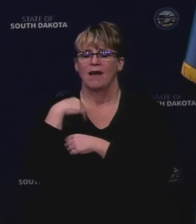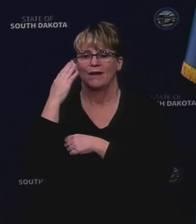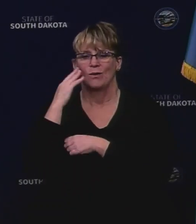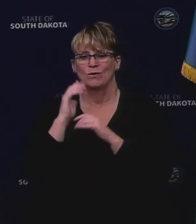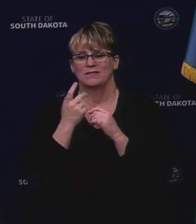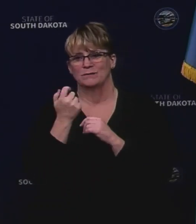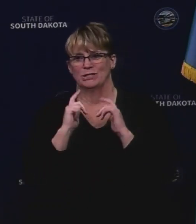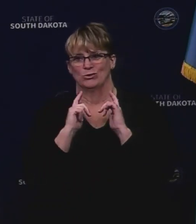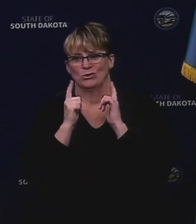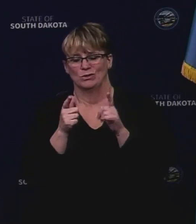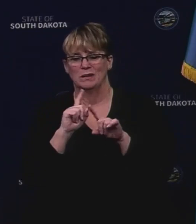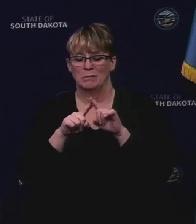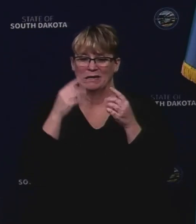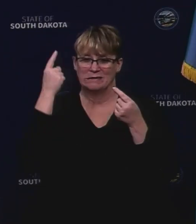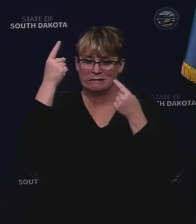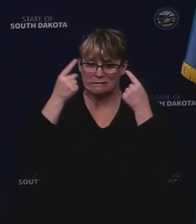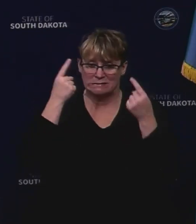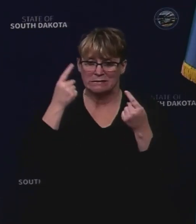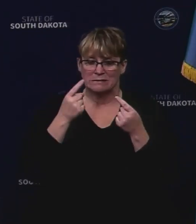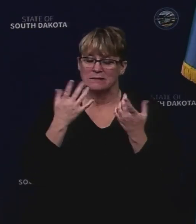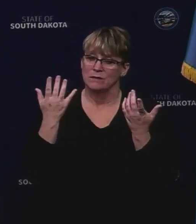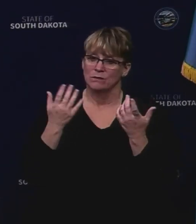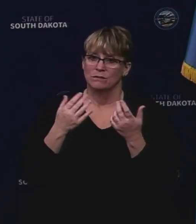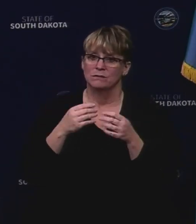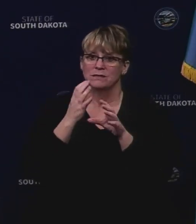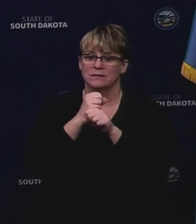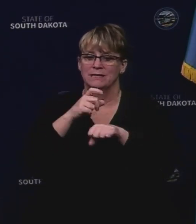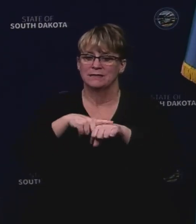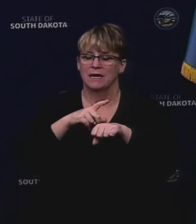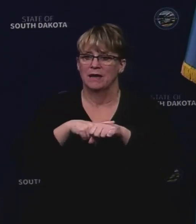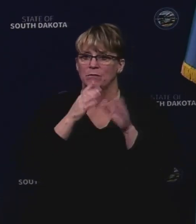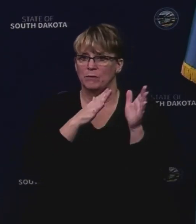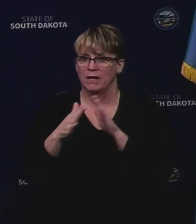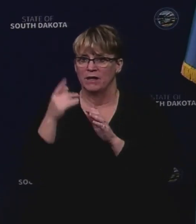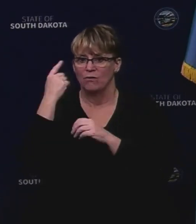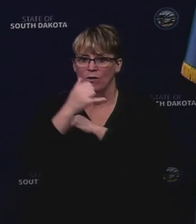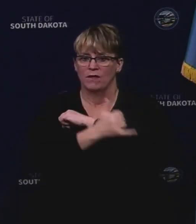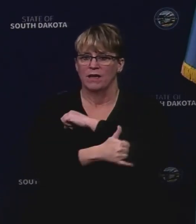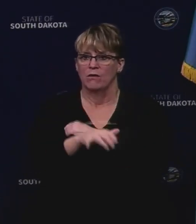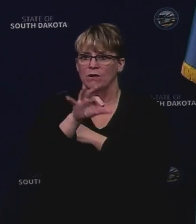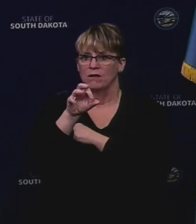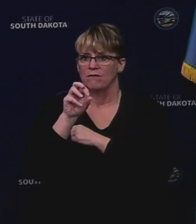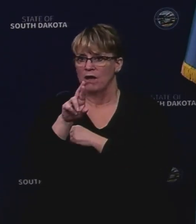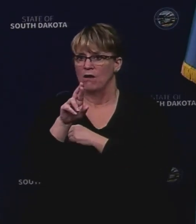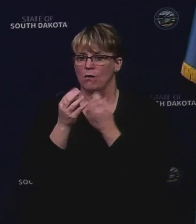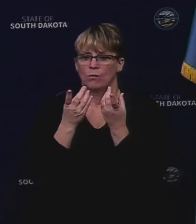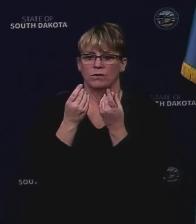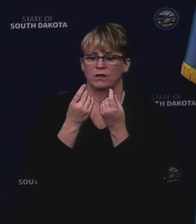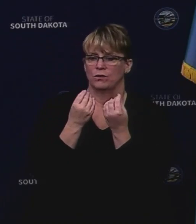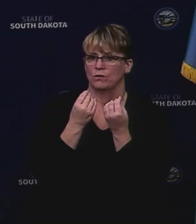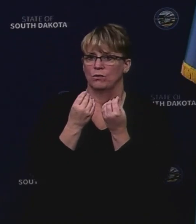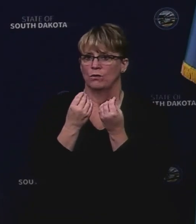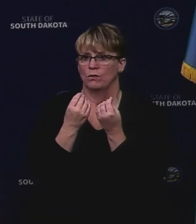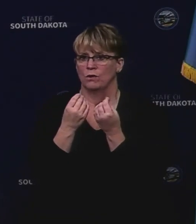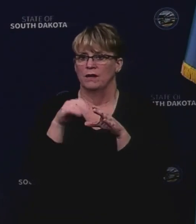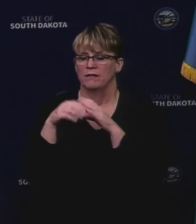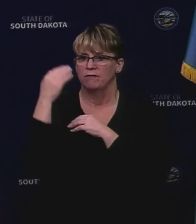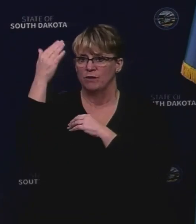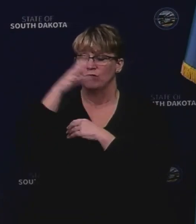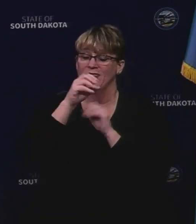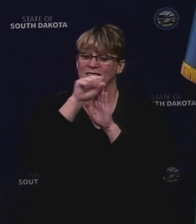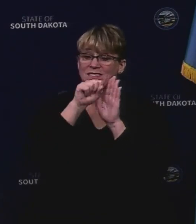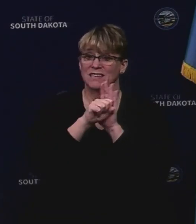but it takes months of planning. So I was hoping to see what your take on how county fairs can proceed and then ultimately the state